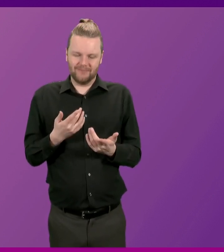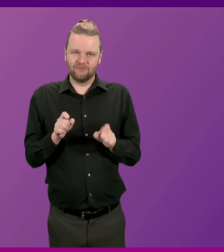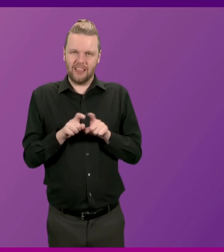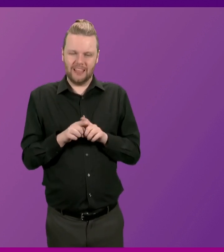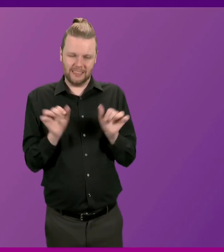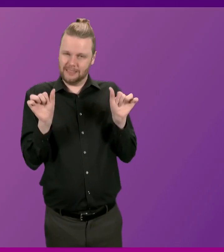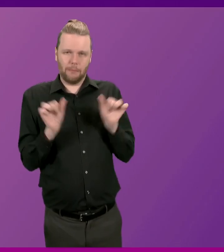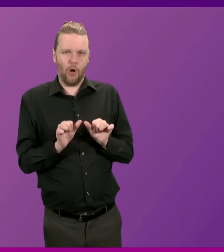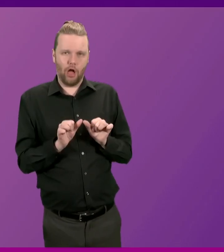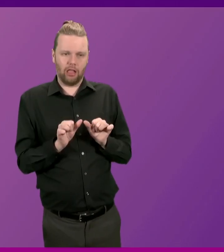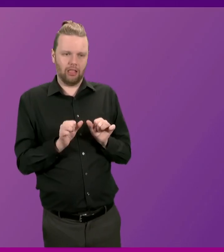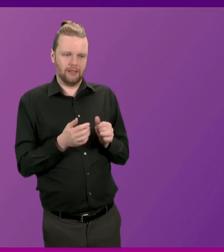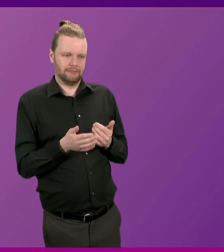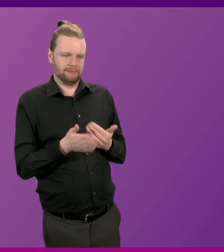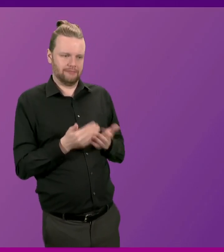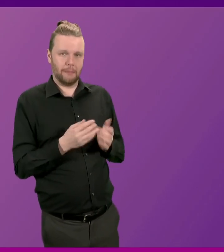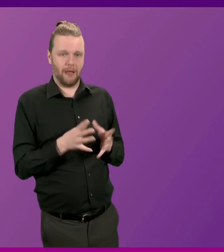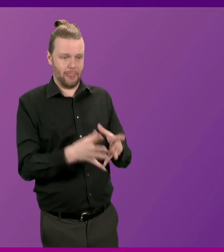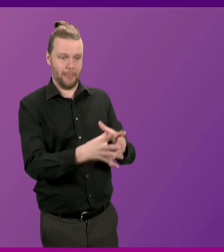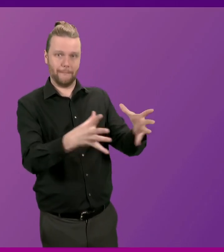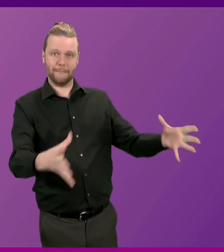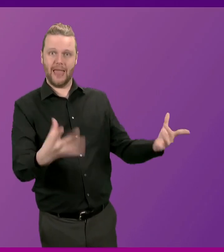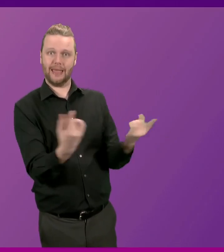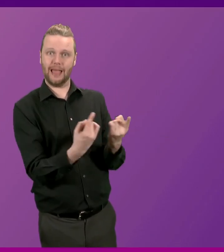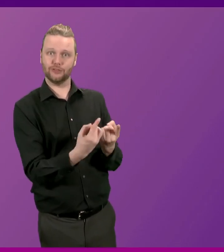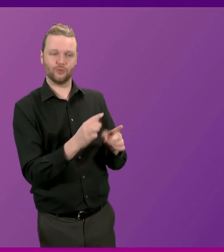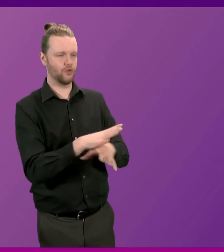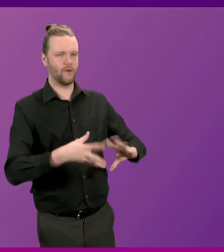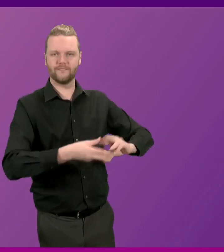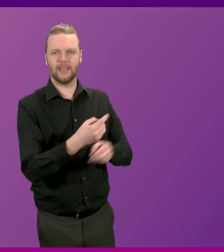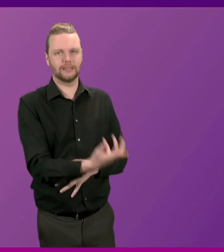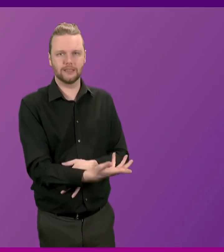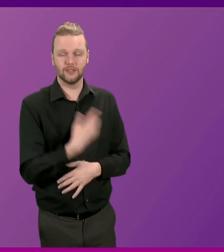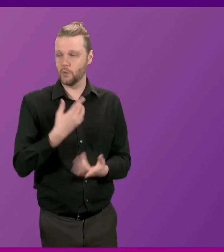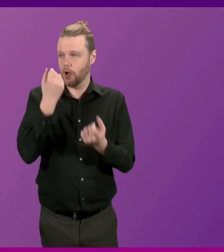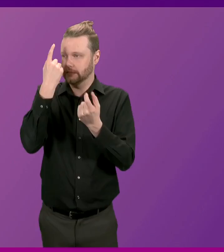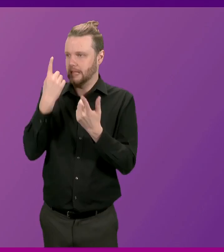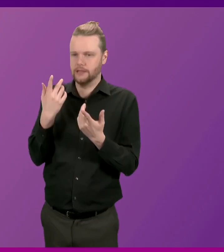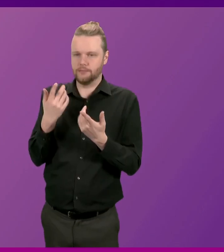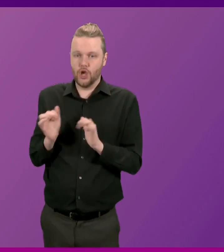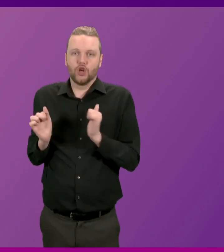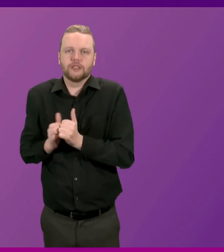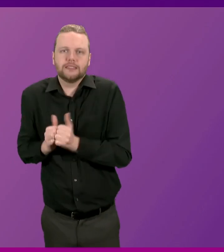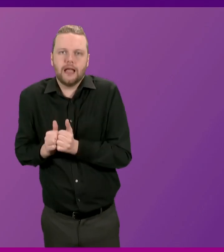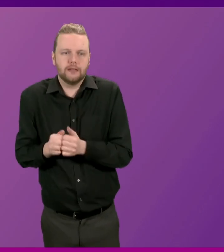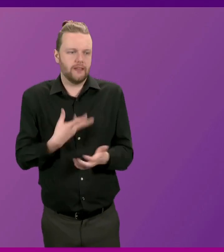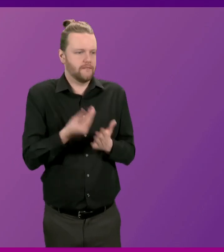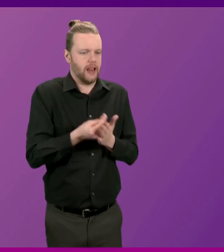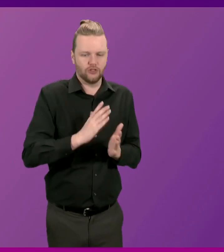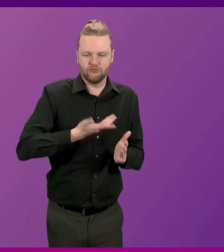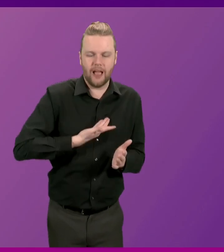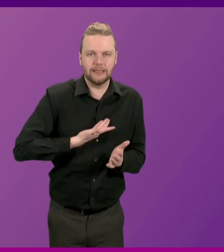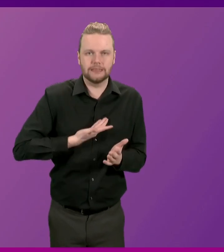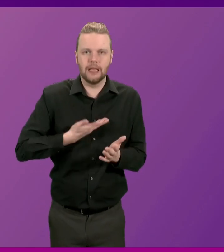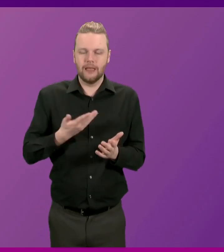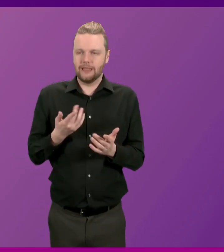really, kind of covering up what some of the real issues are around understanding about consent, understanding about financial rights, a whole range of different